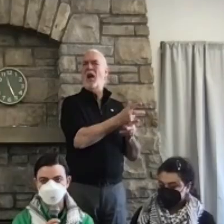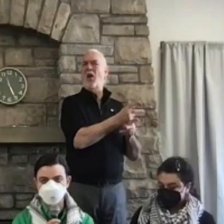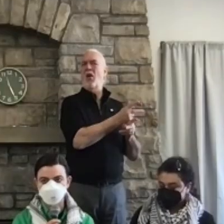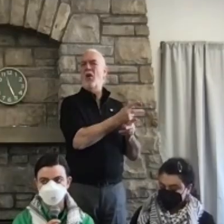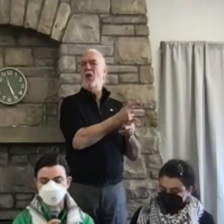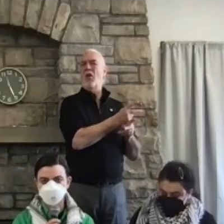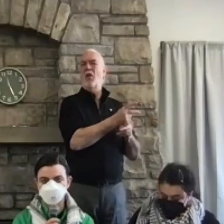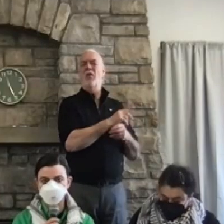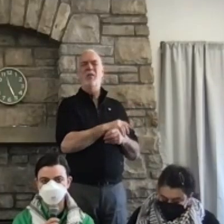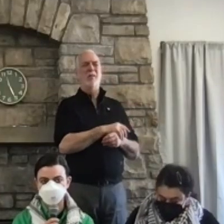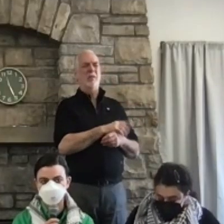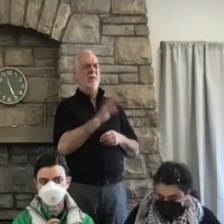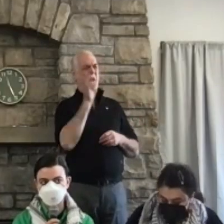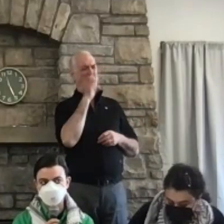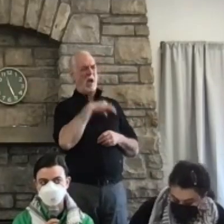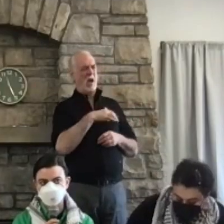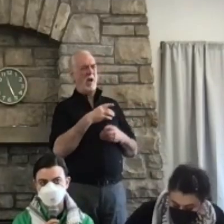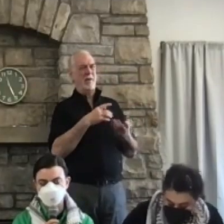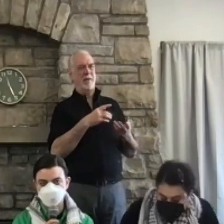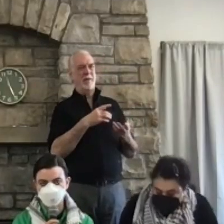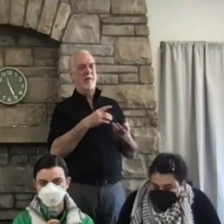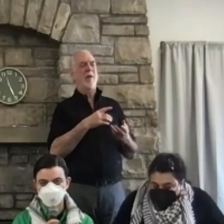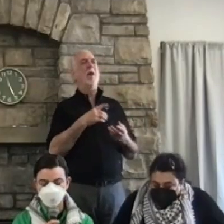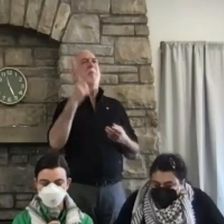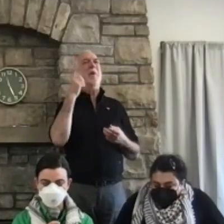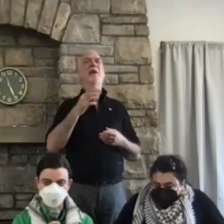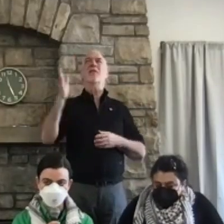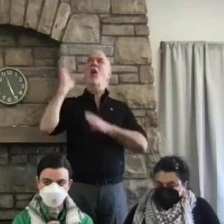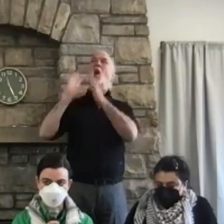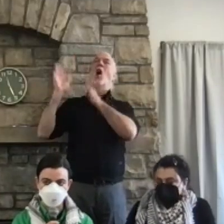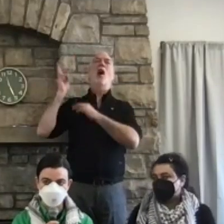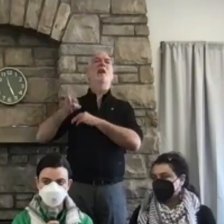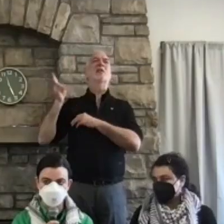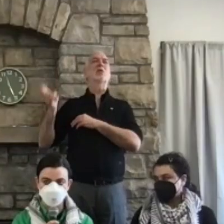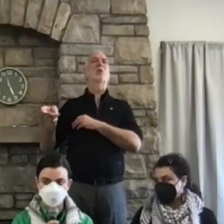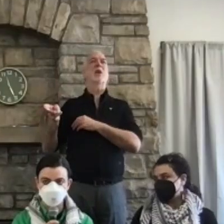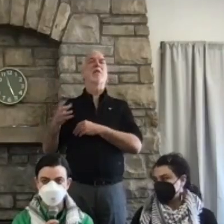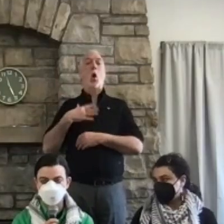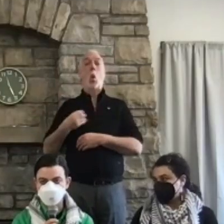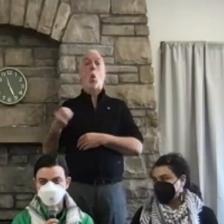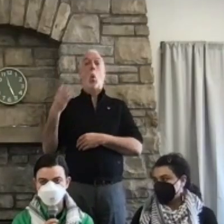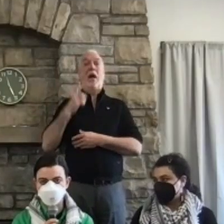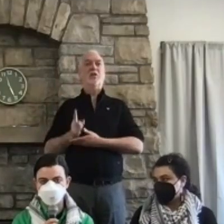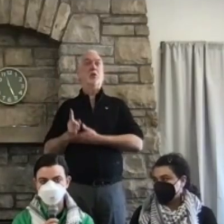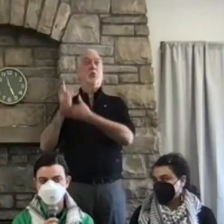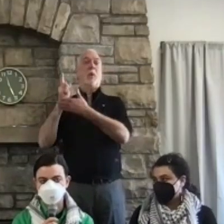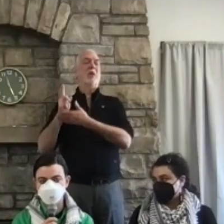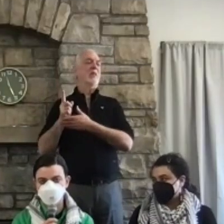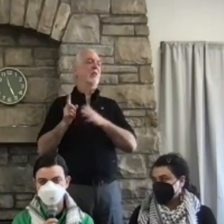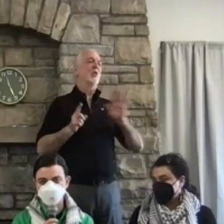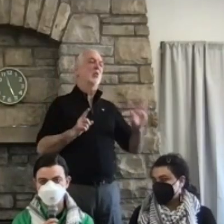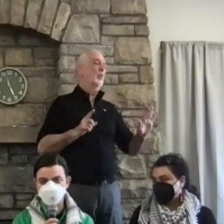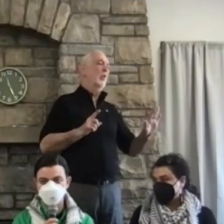very tied to the historic ways that healthcare has been shaped by eugenics and white supremacy, and some people's bodies and lives have